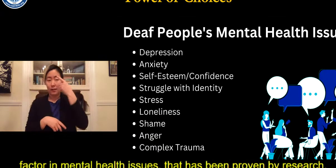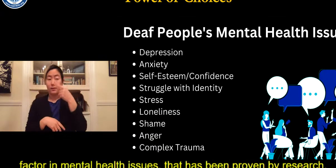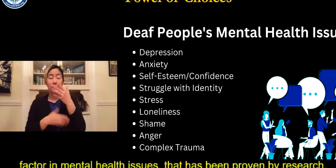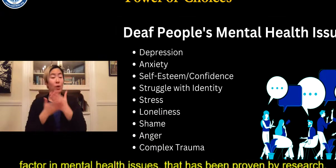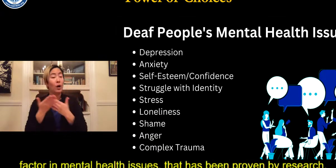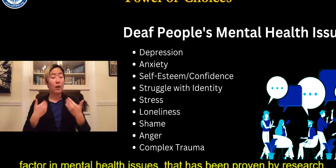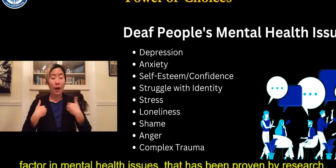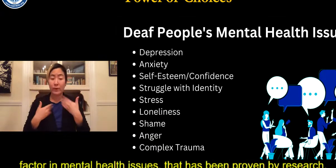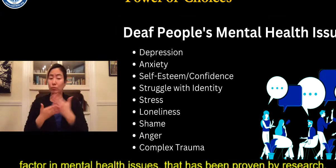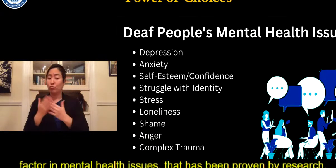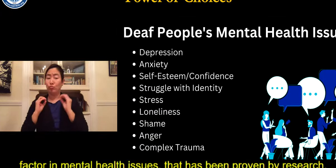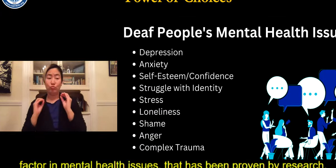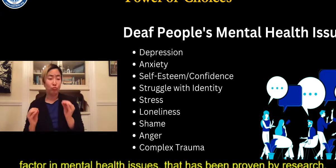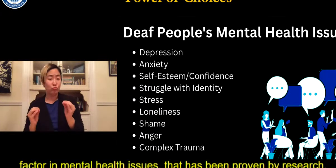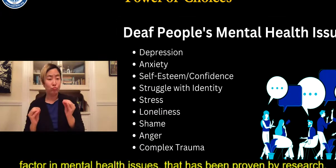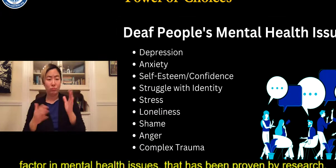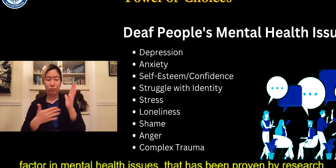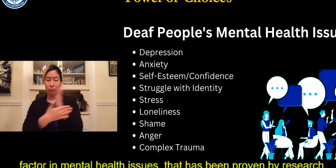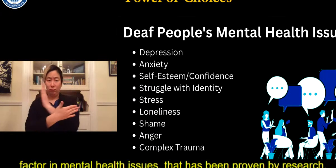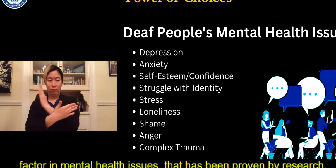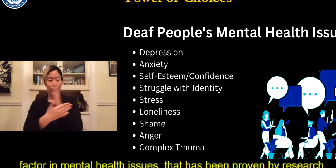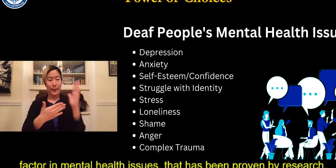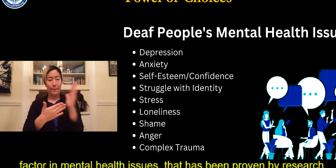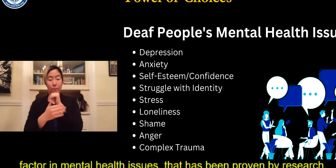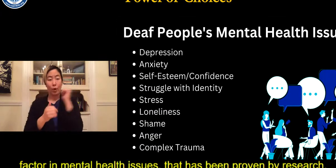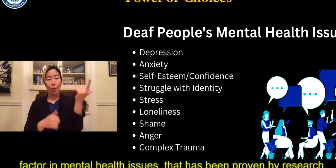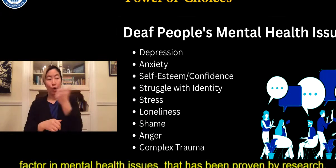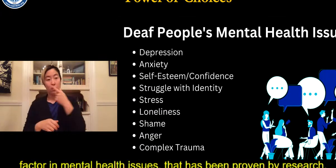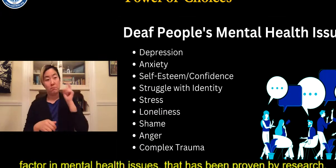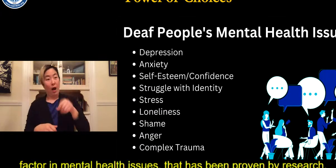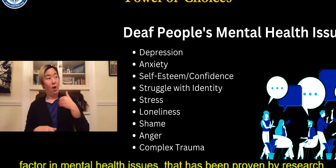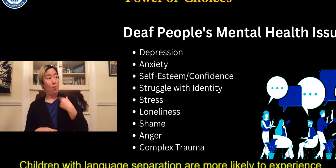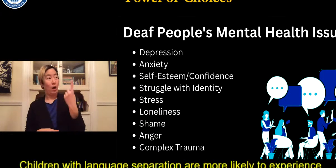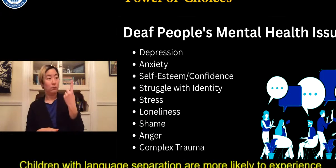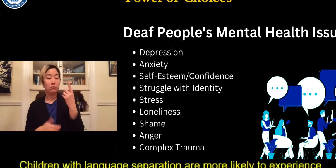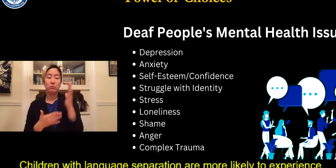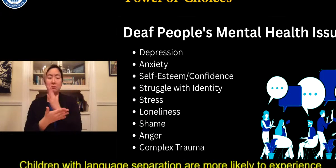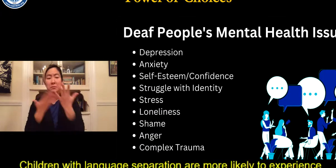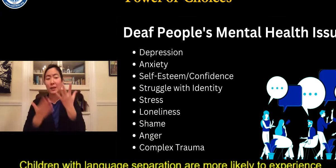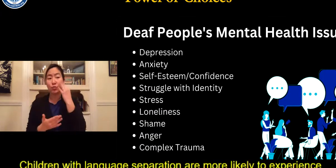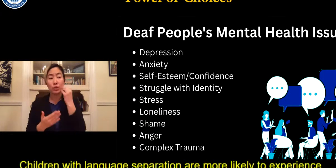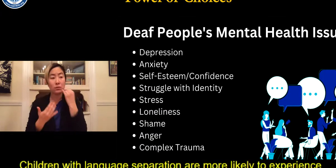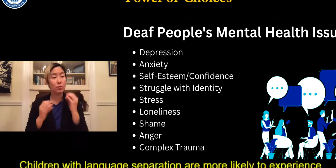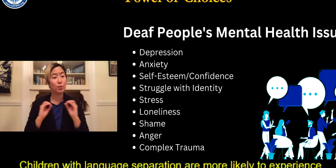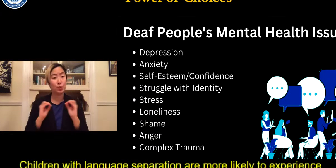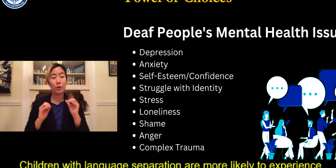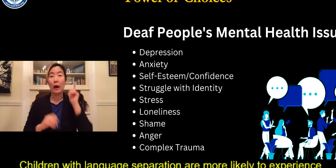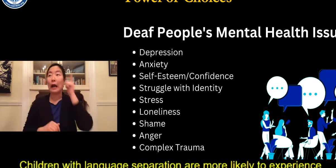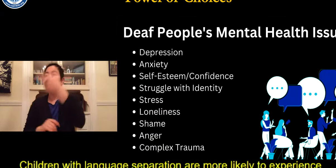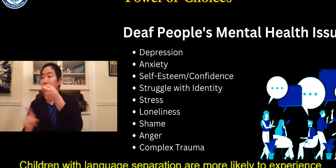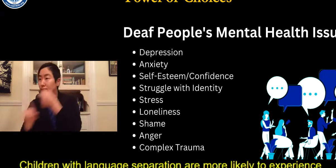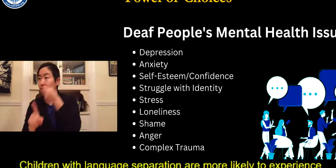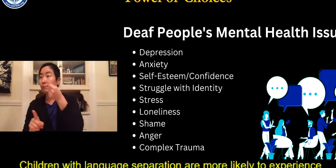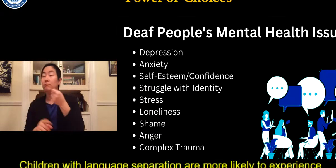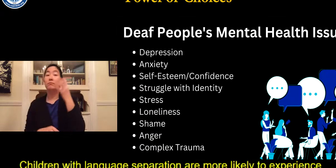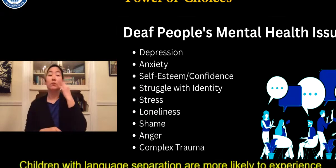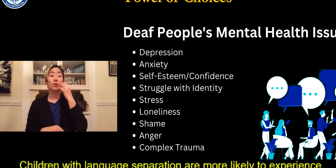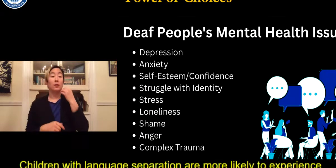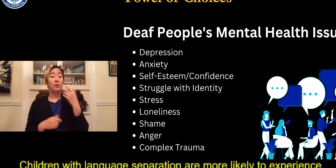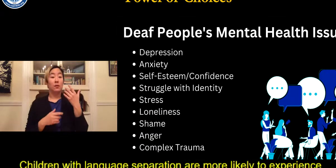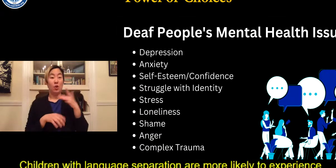receptive language, and so on. So keep in mind that some deaf people experience this, some